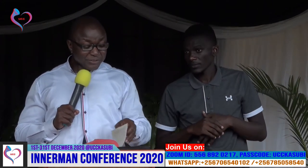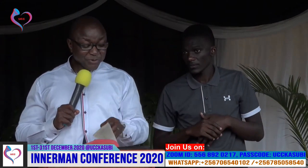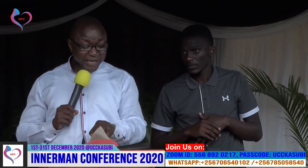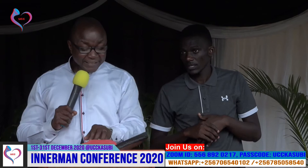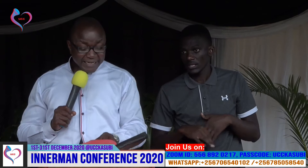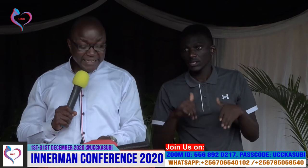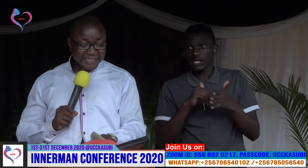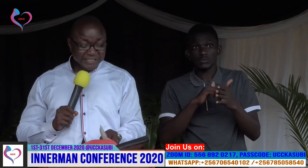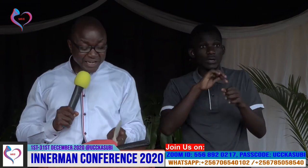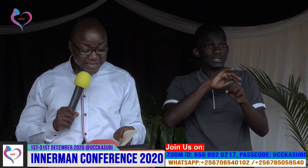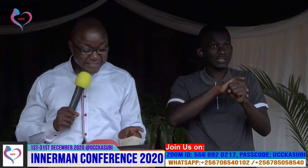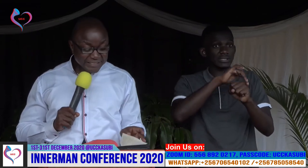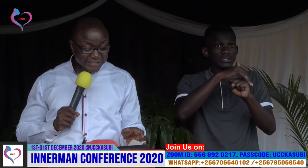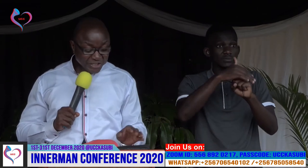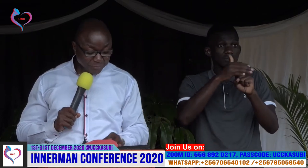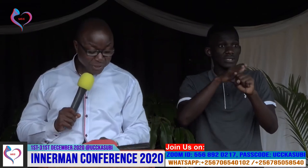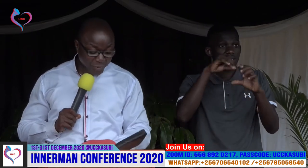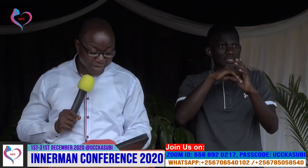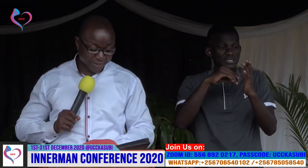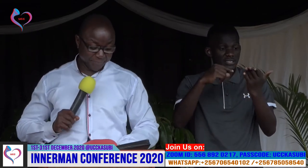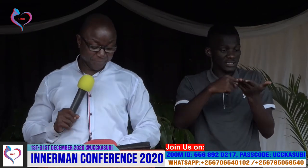that was created in Genesis